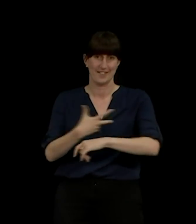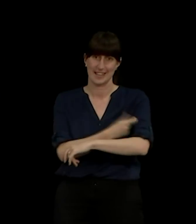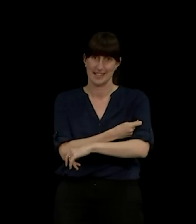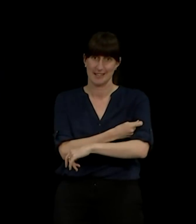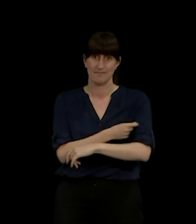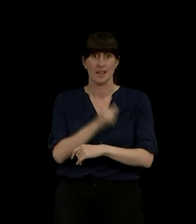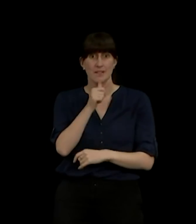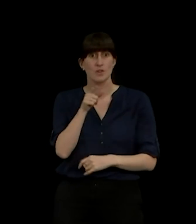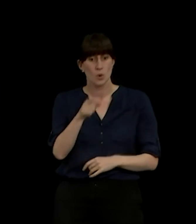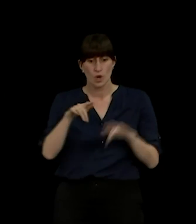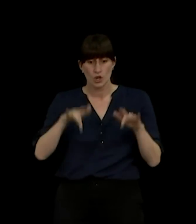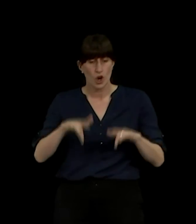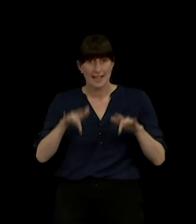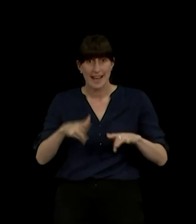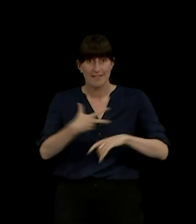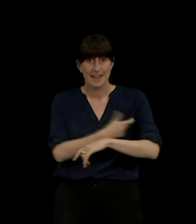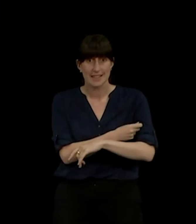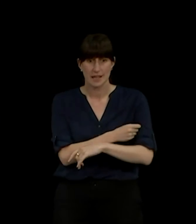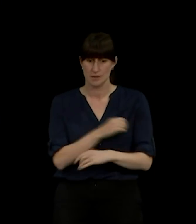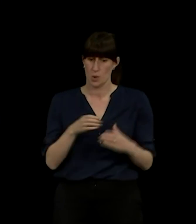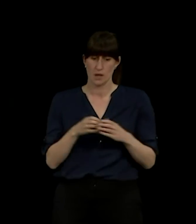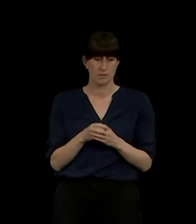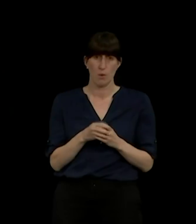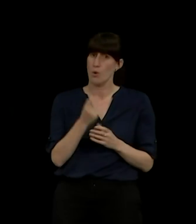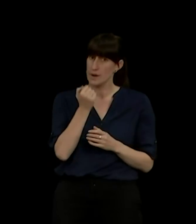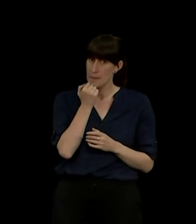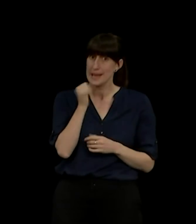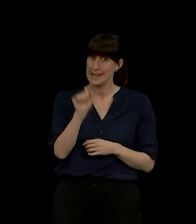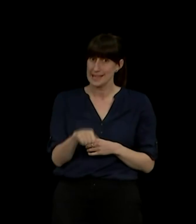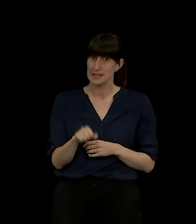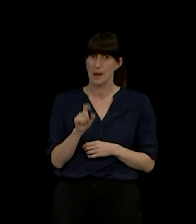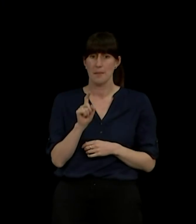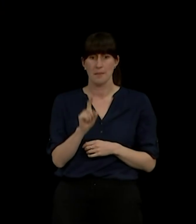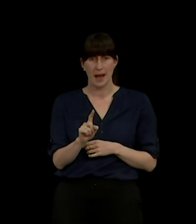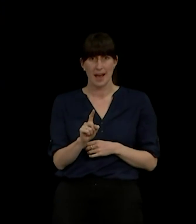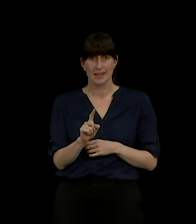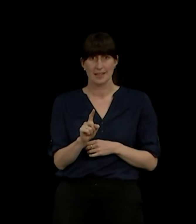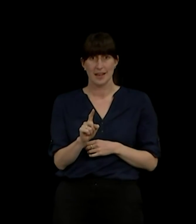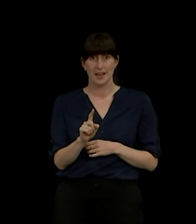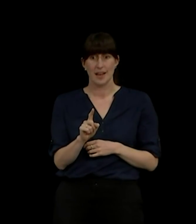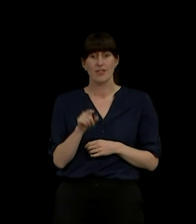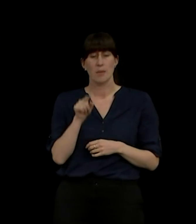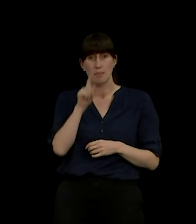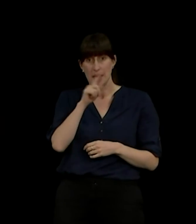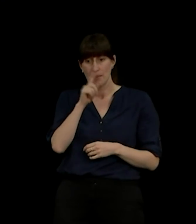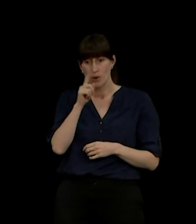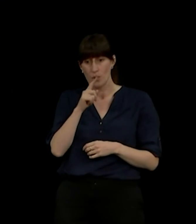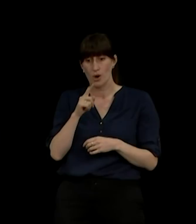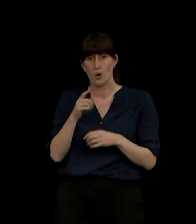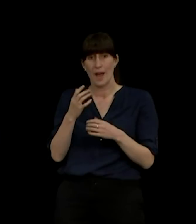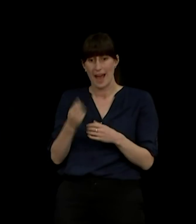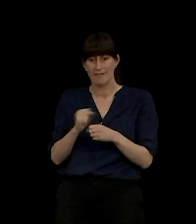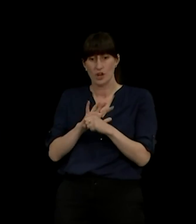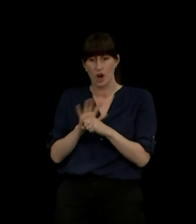are currently in the minority, but they are the vast majority of our cases. That is because